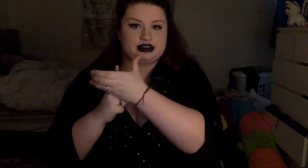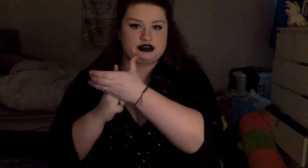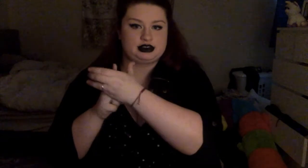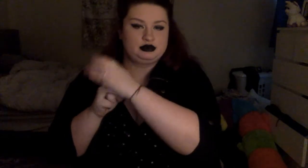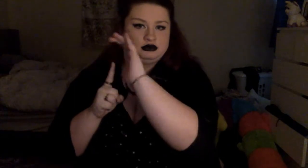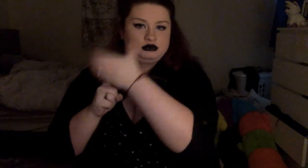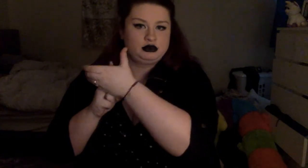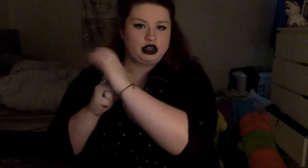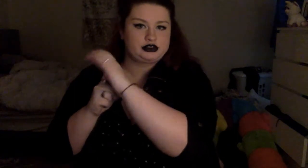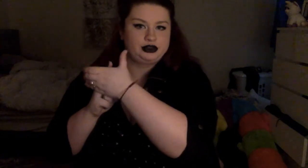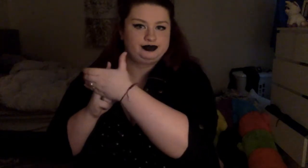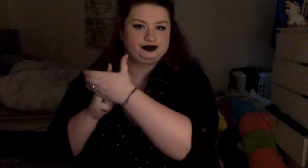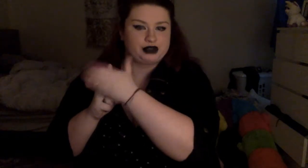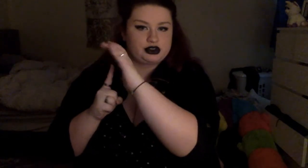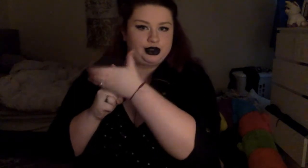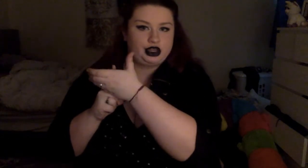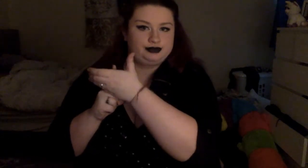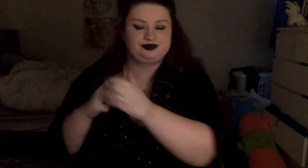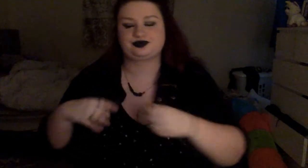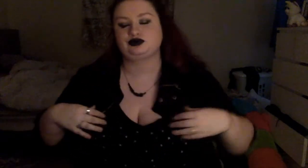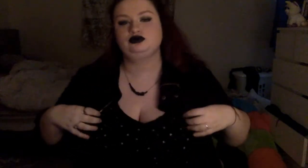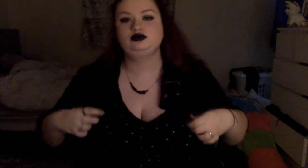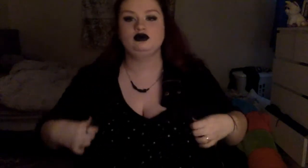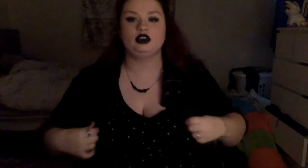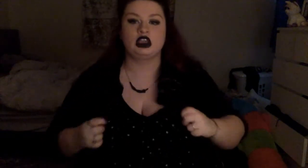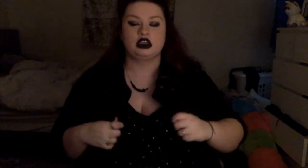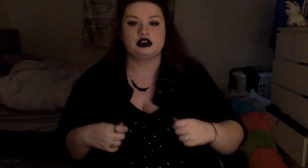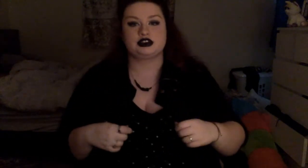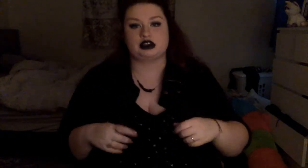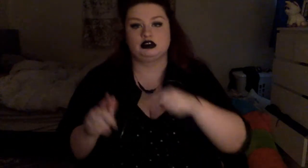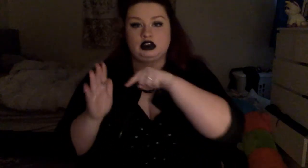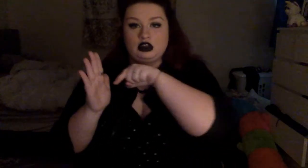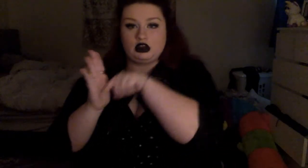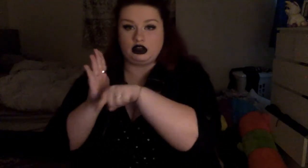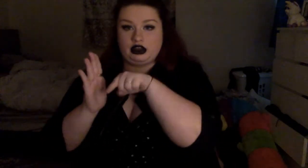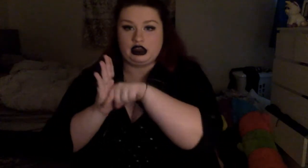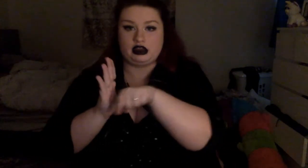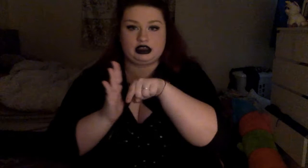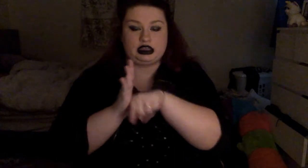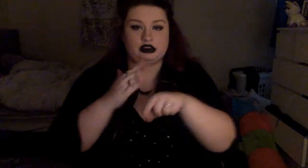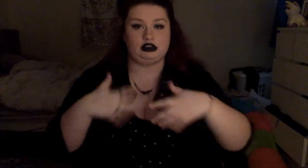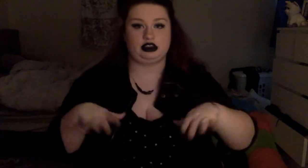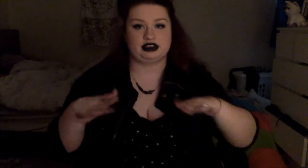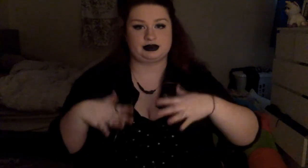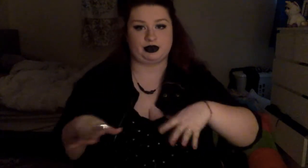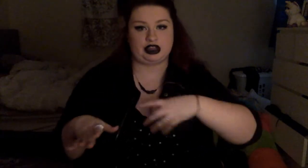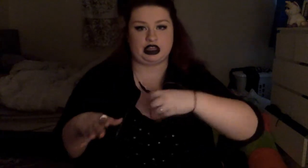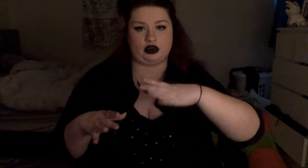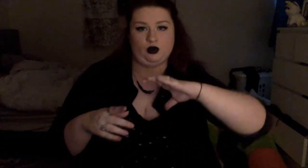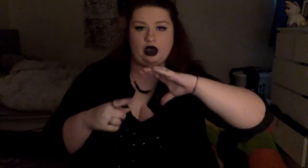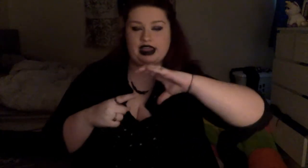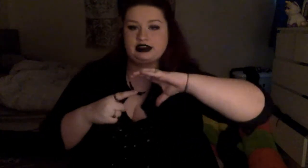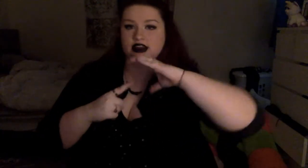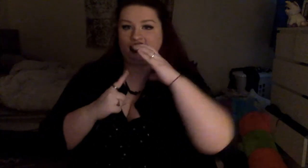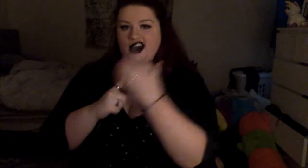his costume that's going on. So, on a killing spree in white,